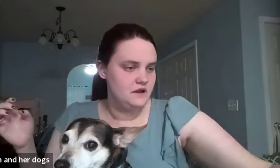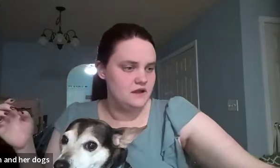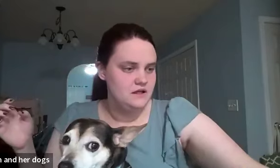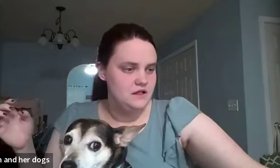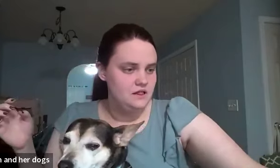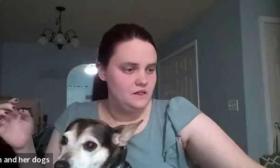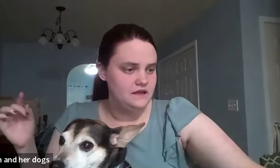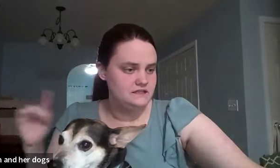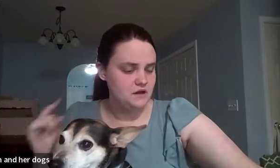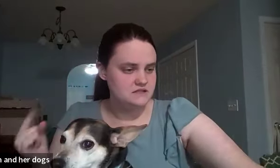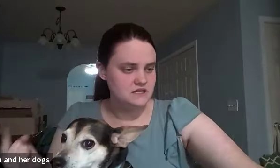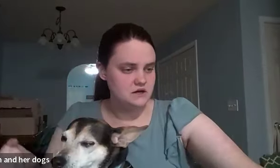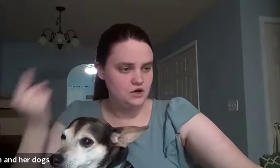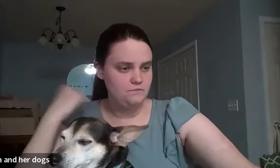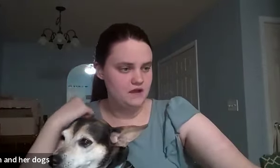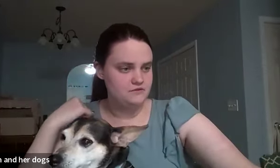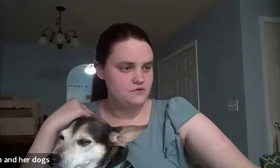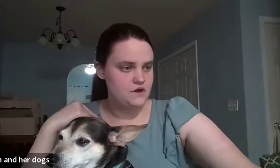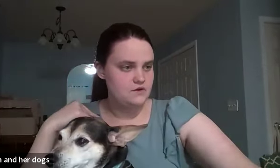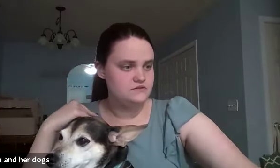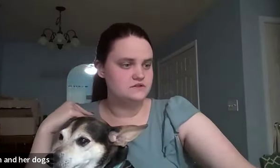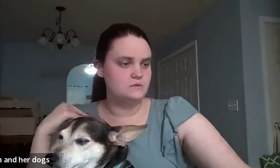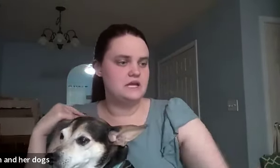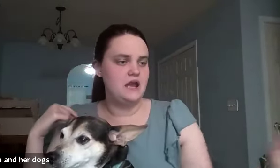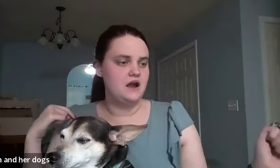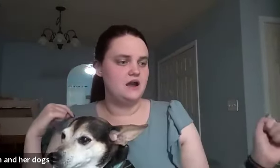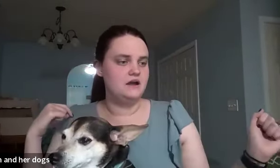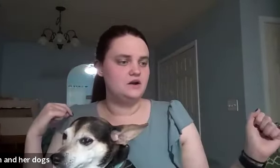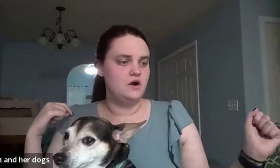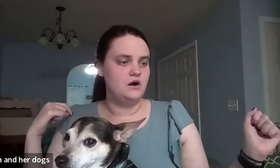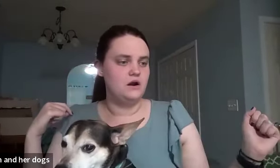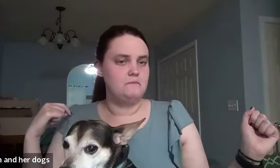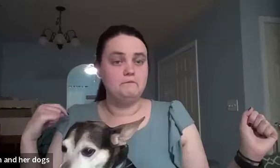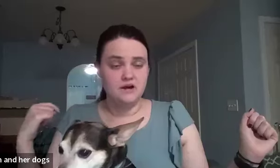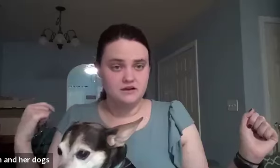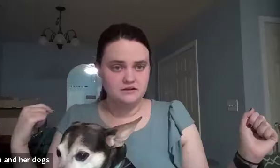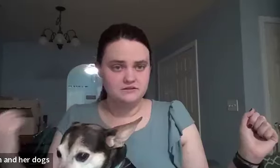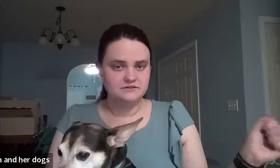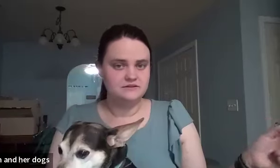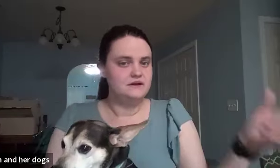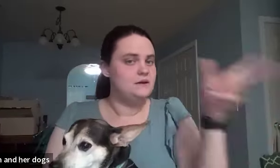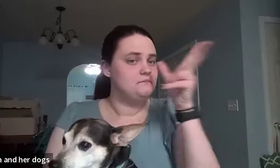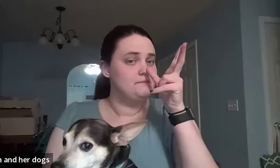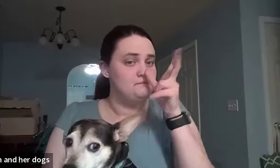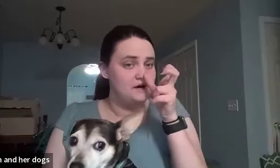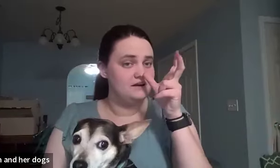Okay, let's pause there, go back through those. So we had our bug,